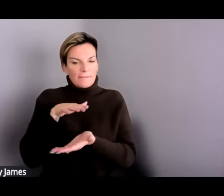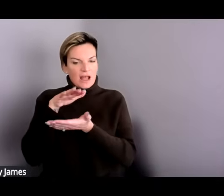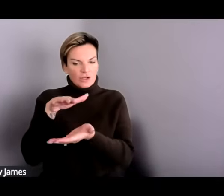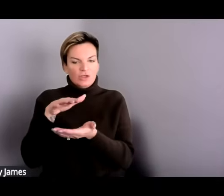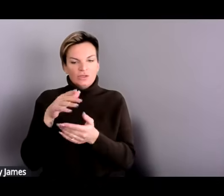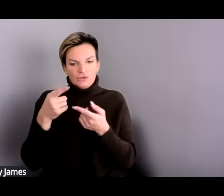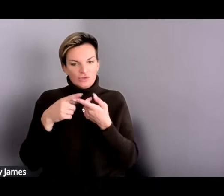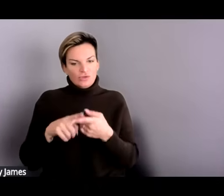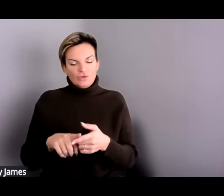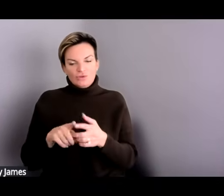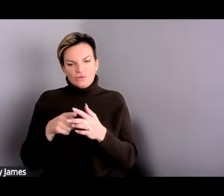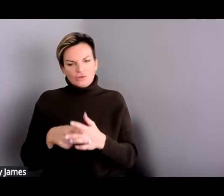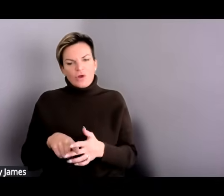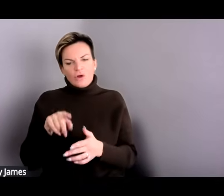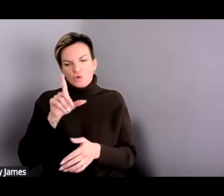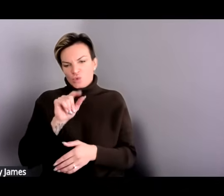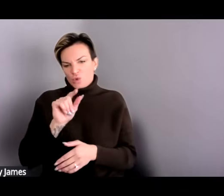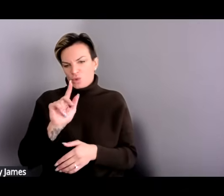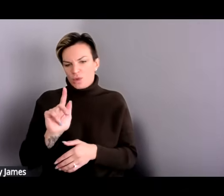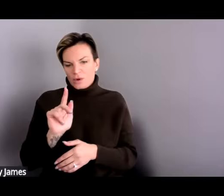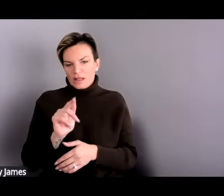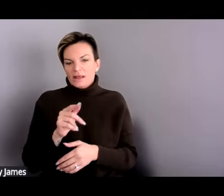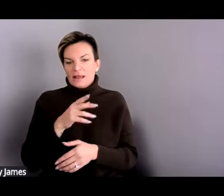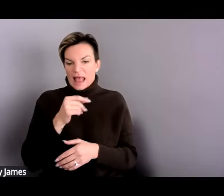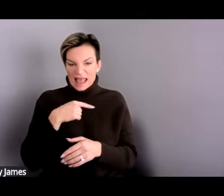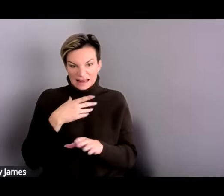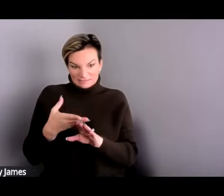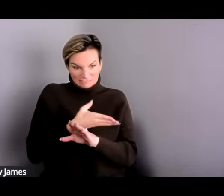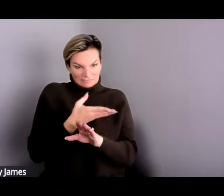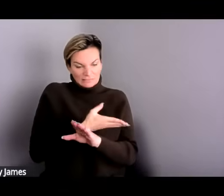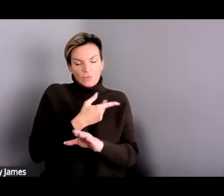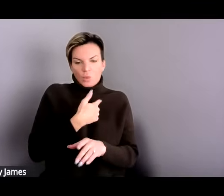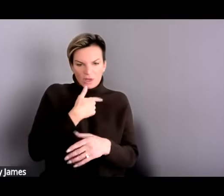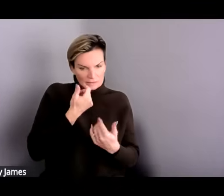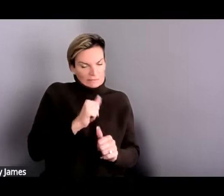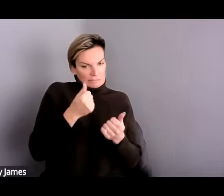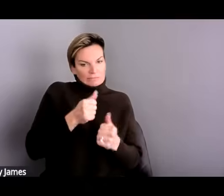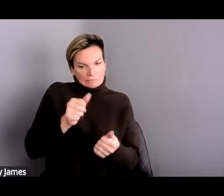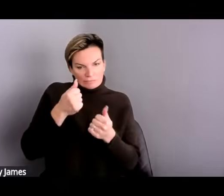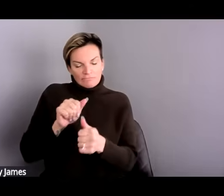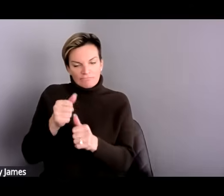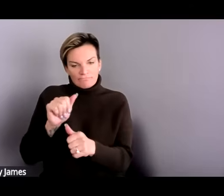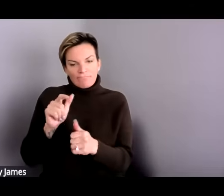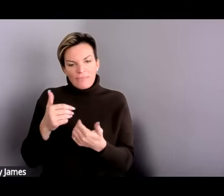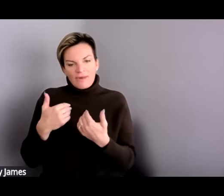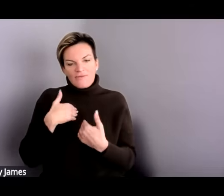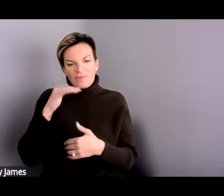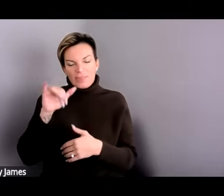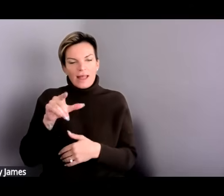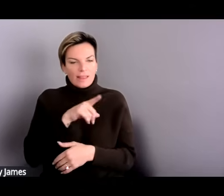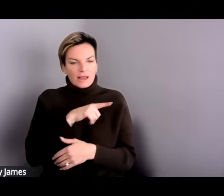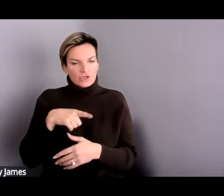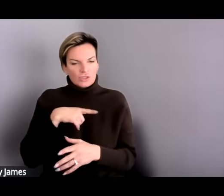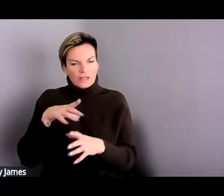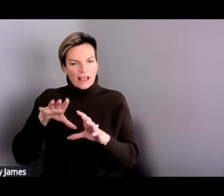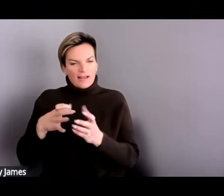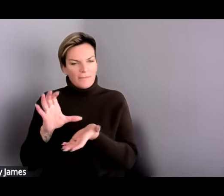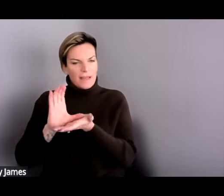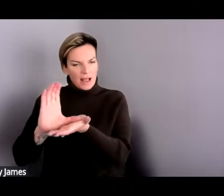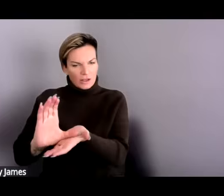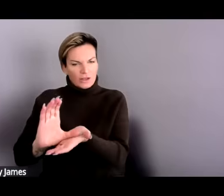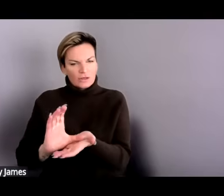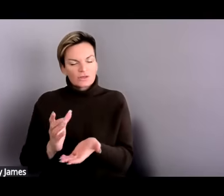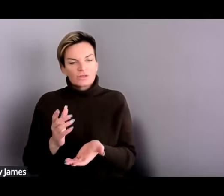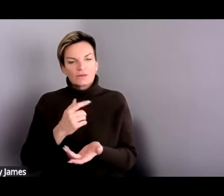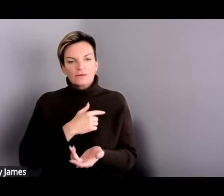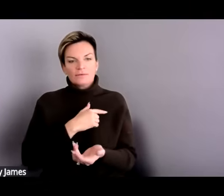that were done by the board prior to that legislative package being drafted as well. How we handled it then was the